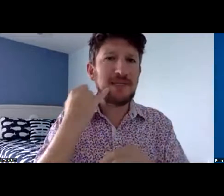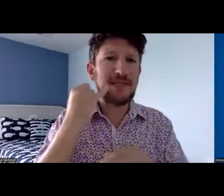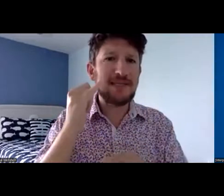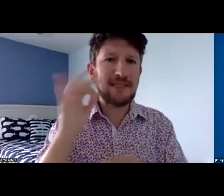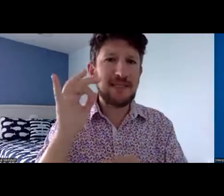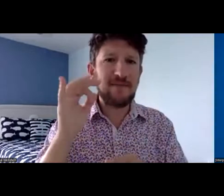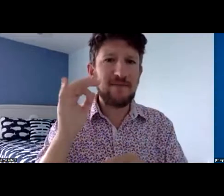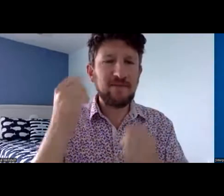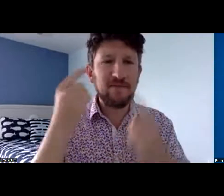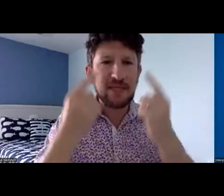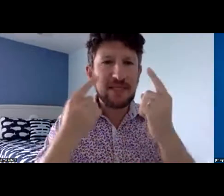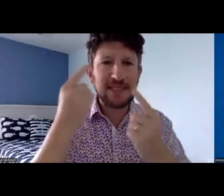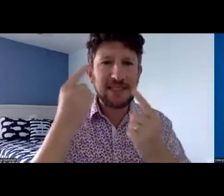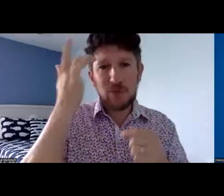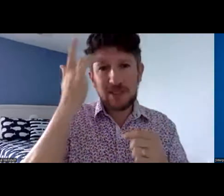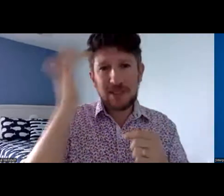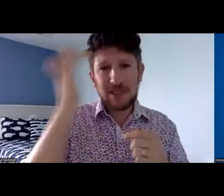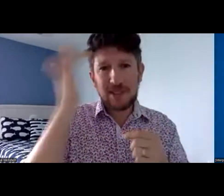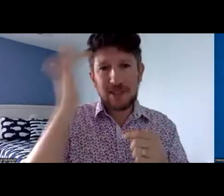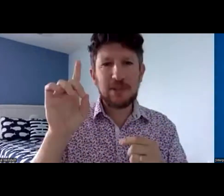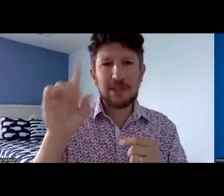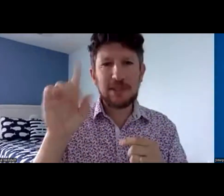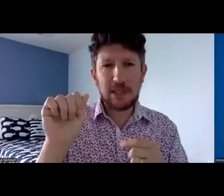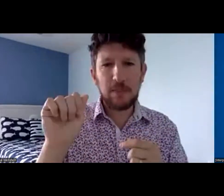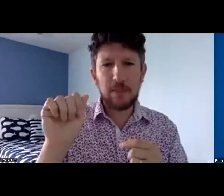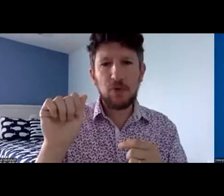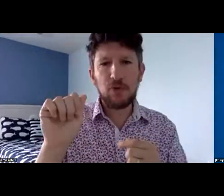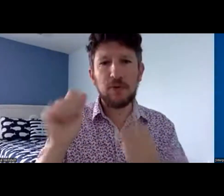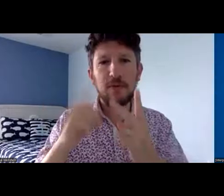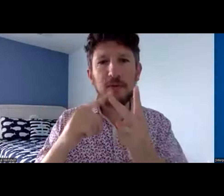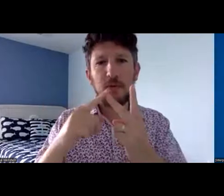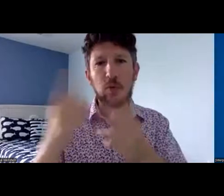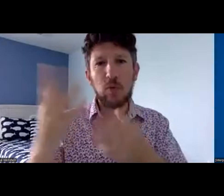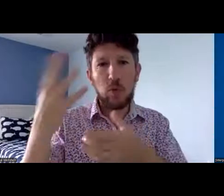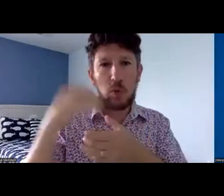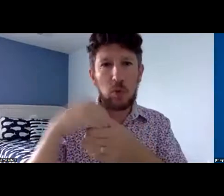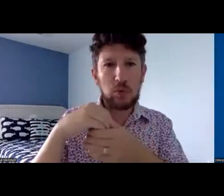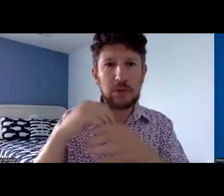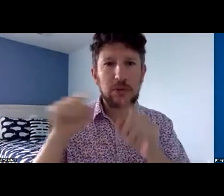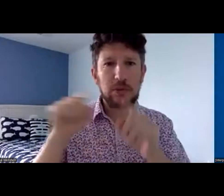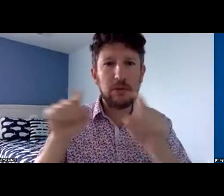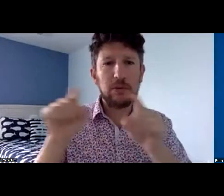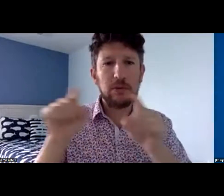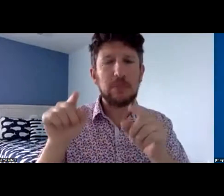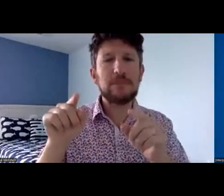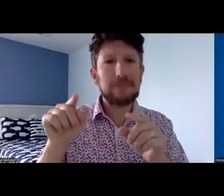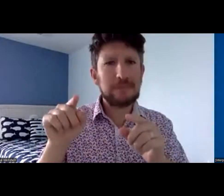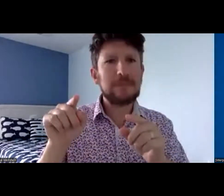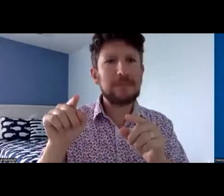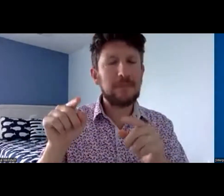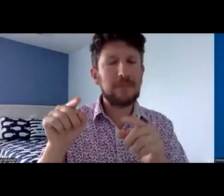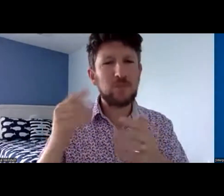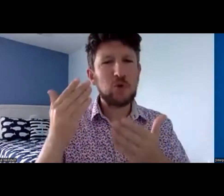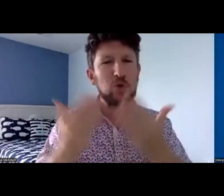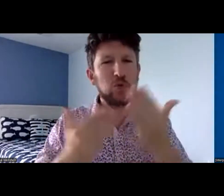I think it can be really a challenge in terms of considering intellectual disability